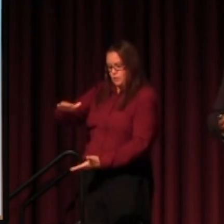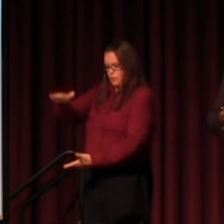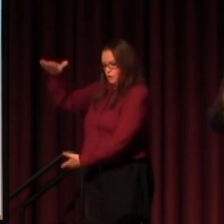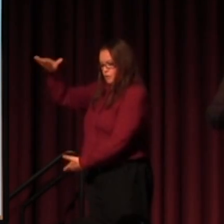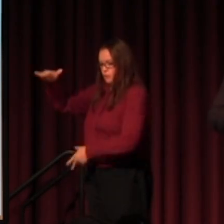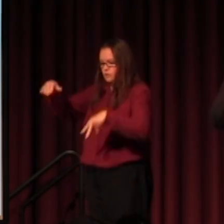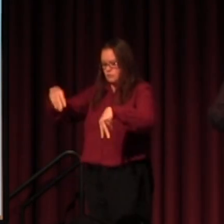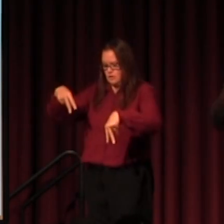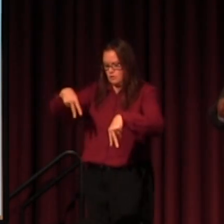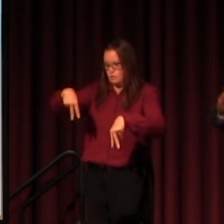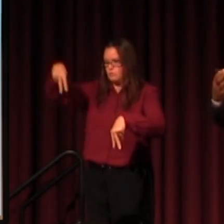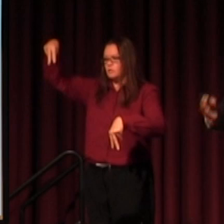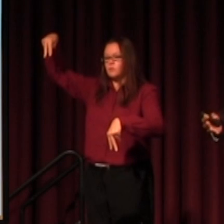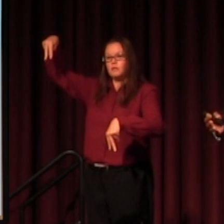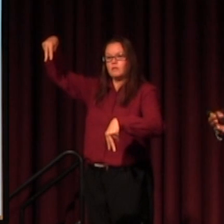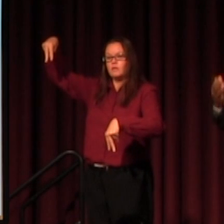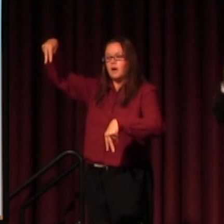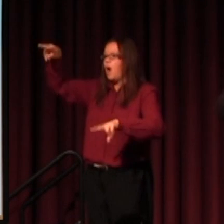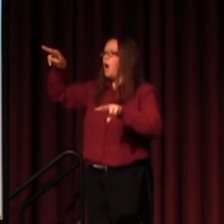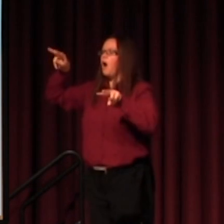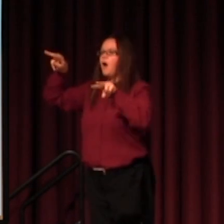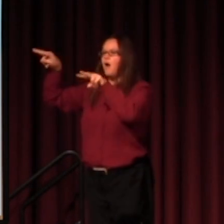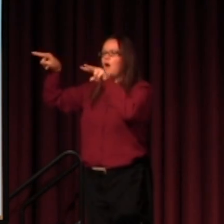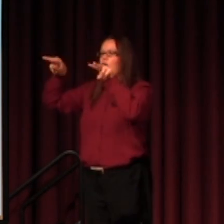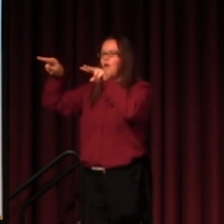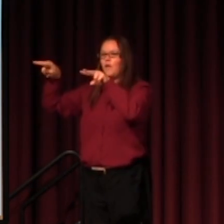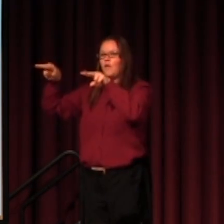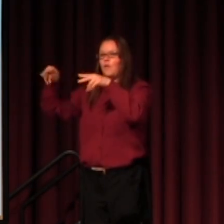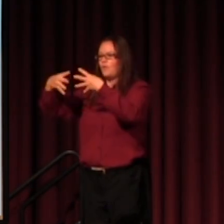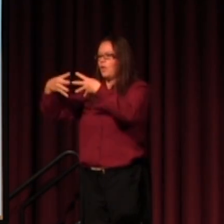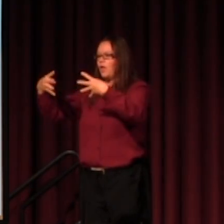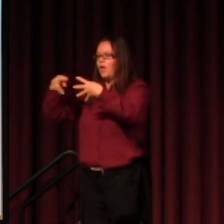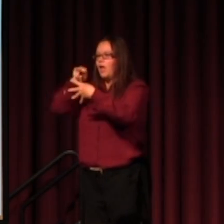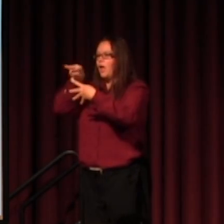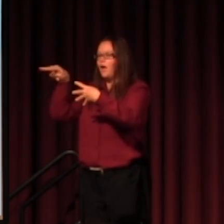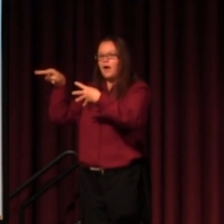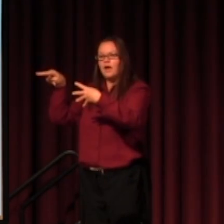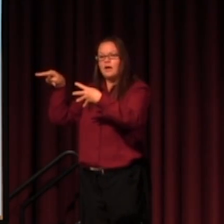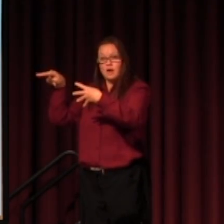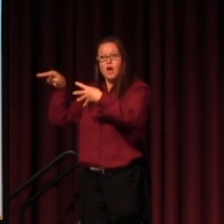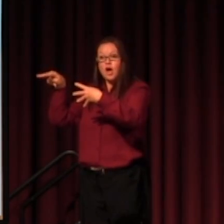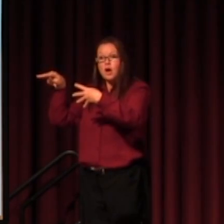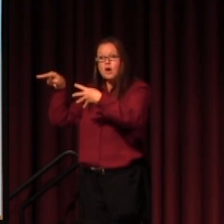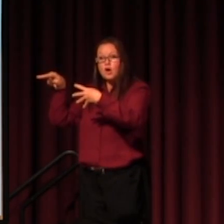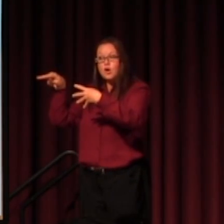question is their definition of success looking over the fence in the first place?